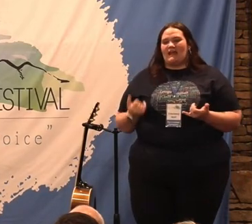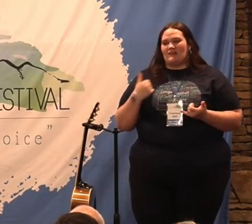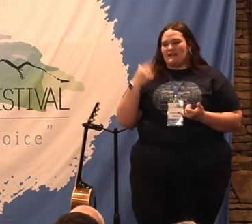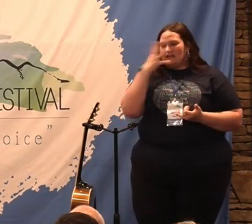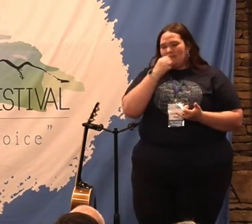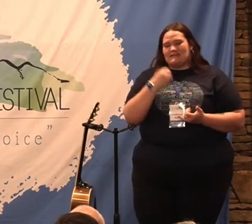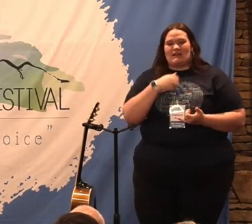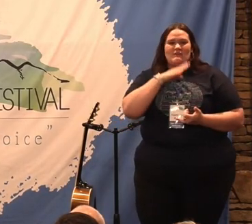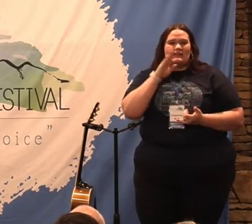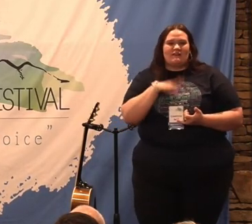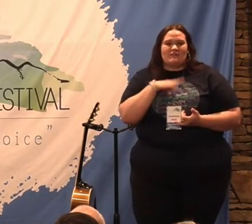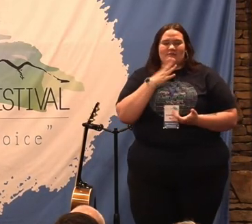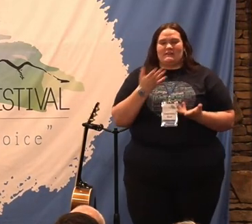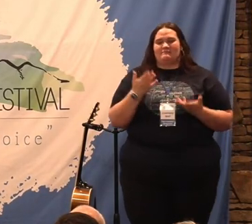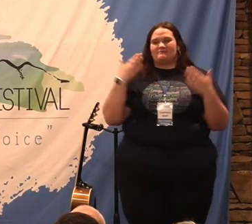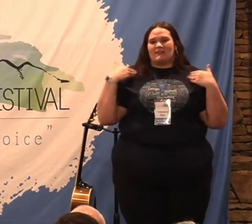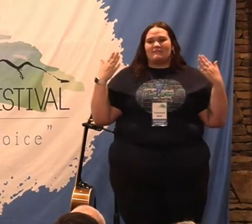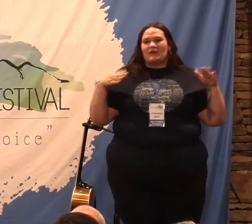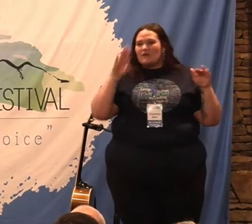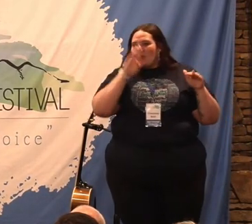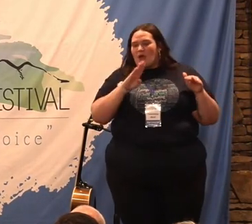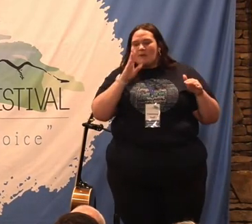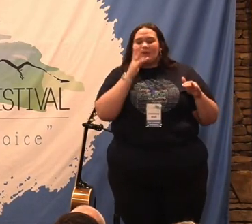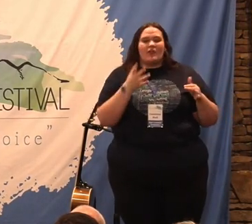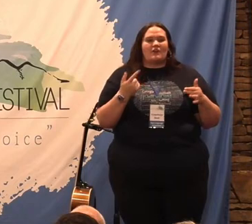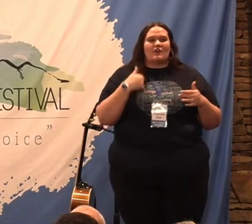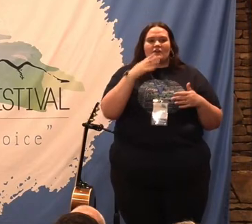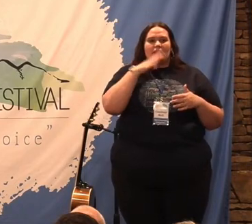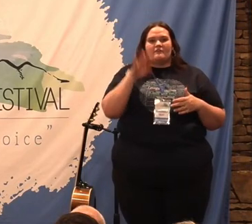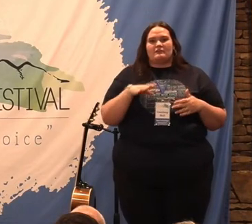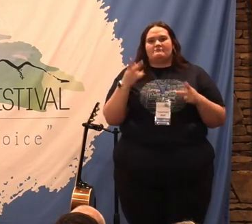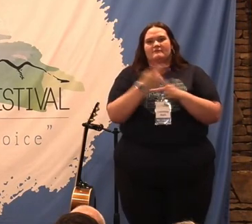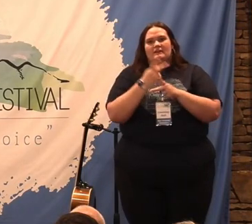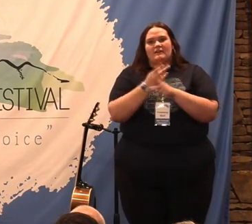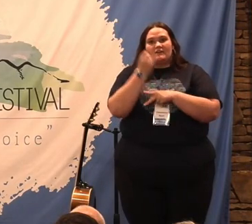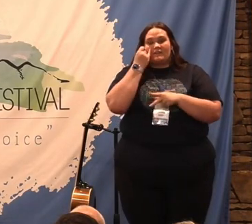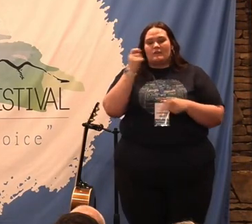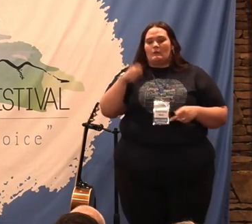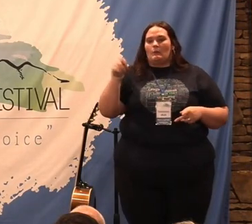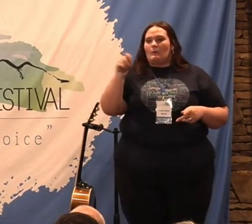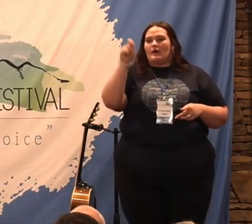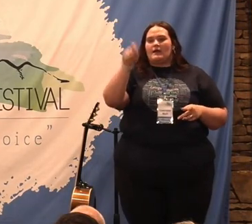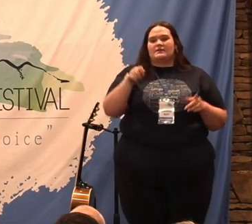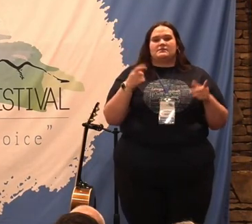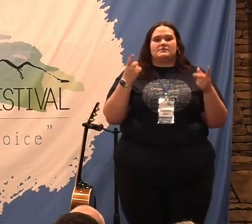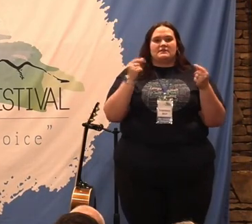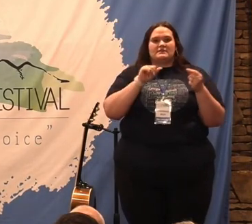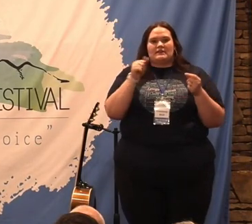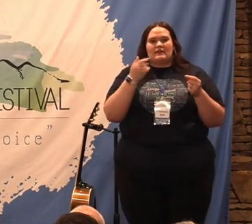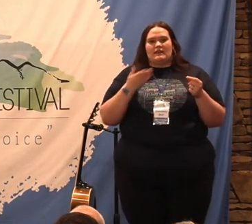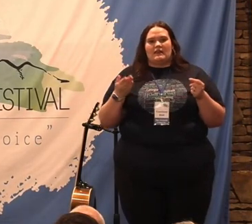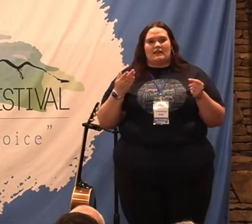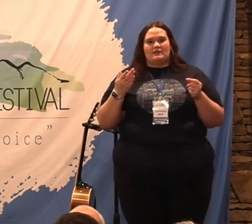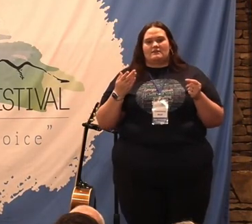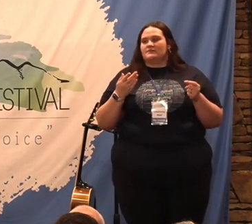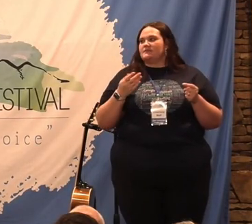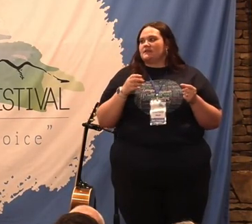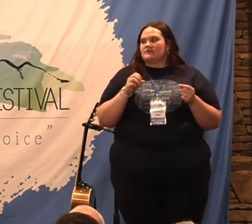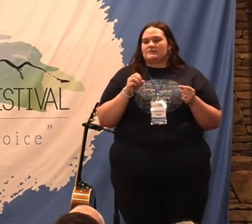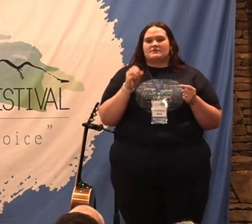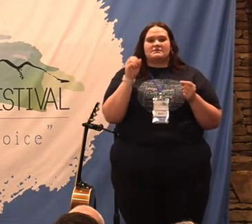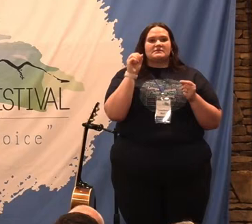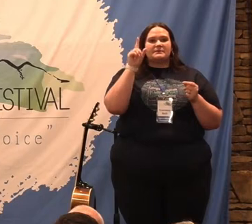be a fairy godmother. I'll never get to find out if this silly wand does anything besides spit